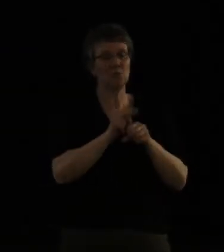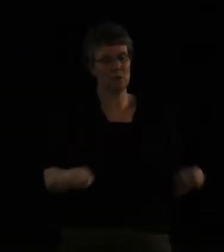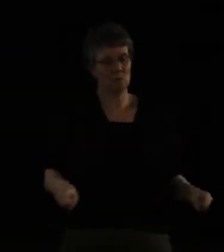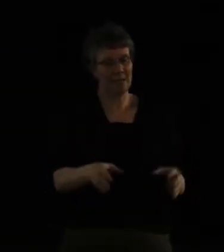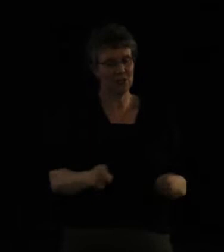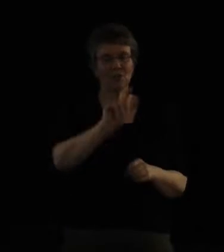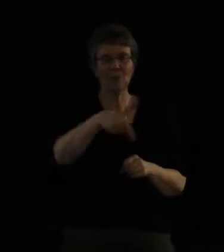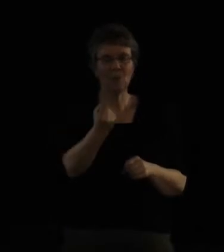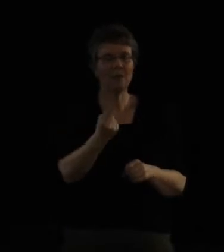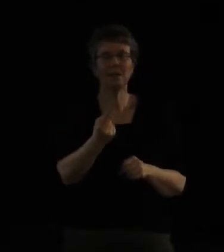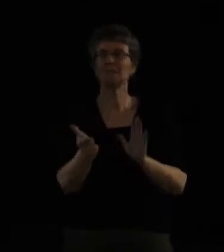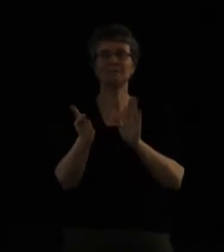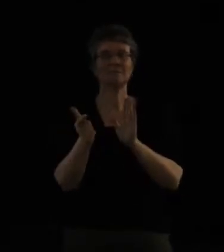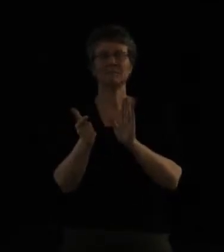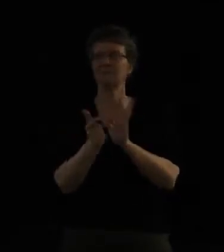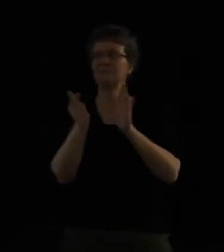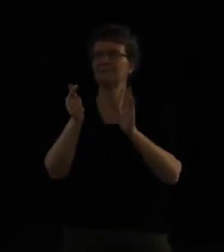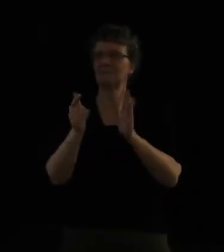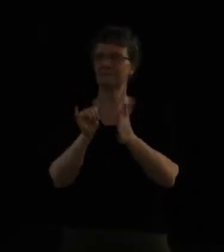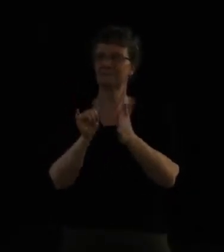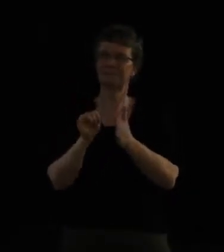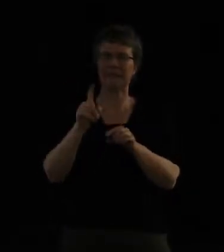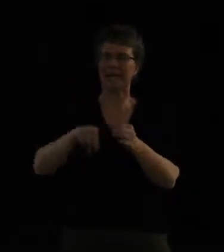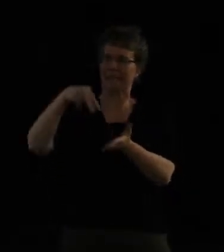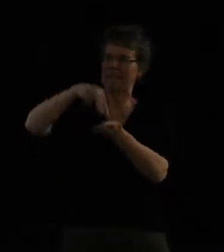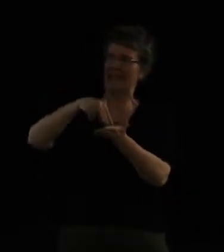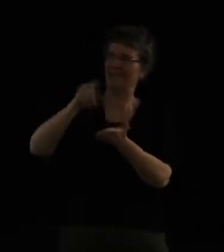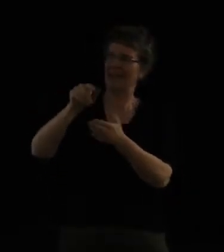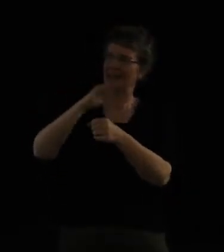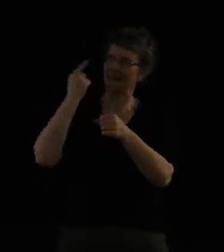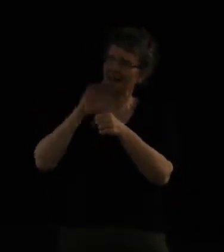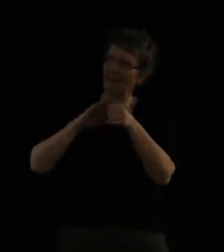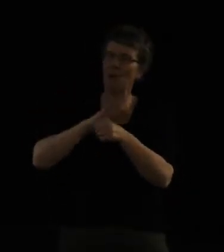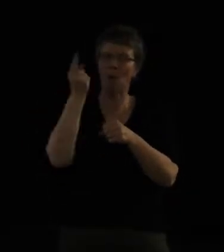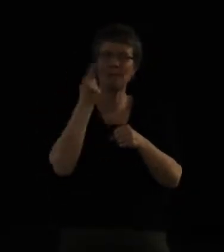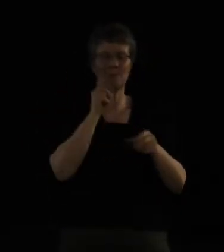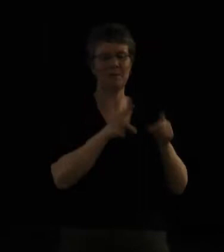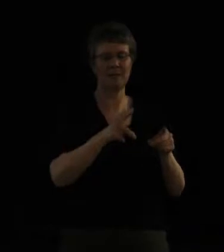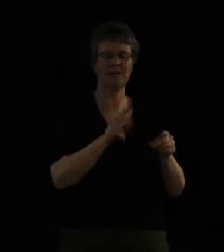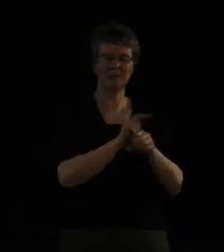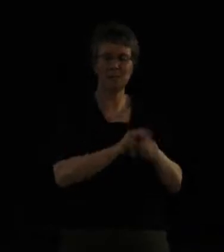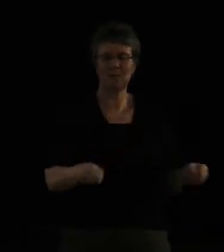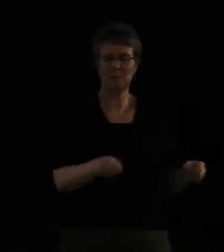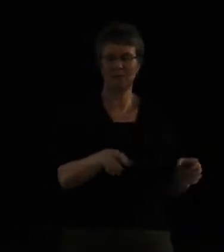This was a study I did in Edmonton, but we were looking at making a bus stop area accessible to people who are